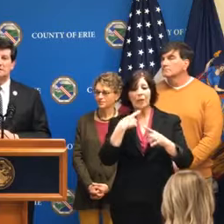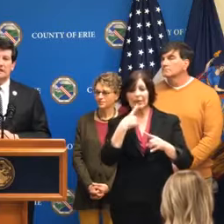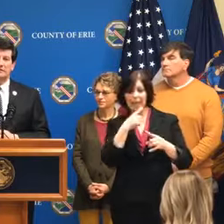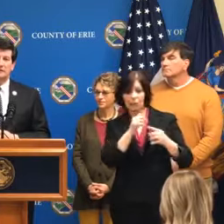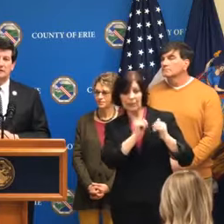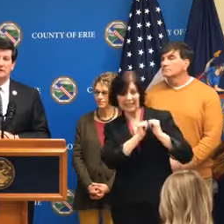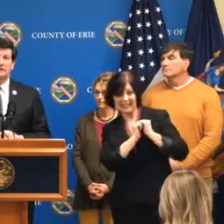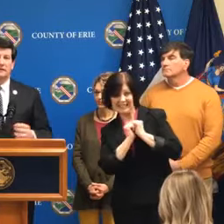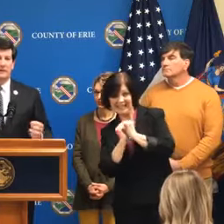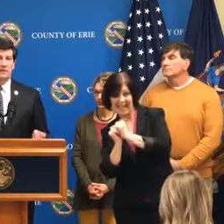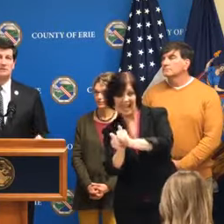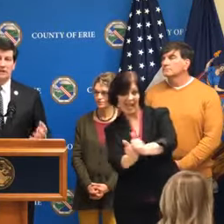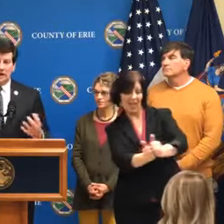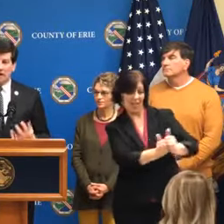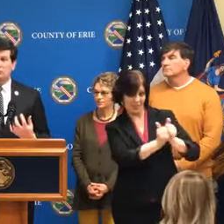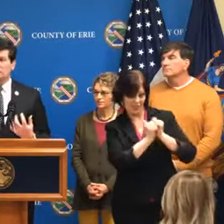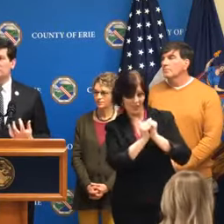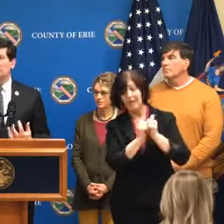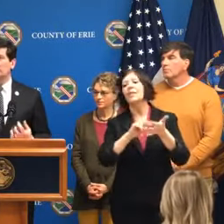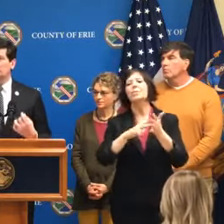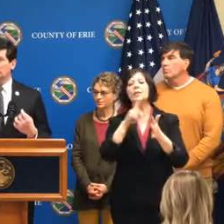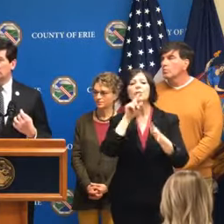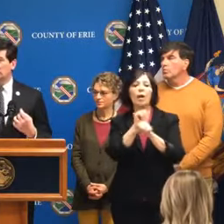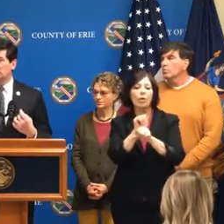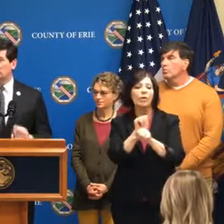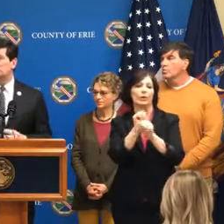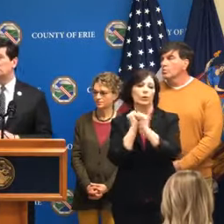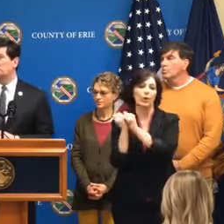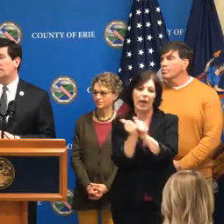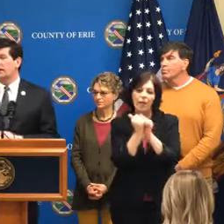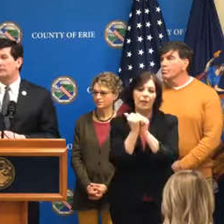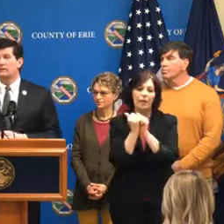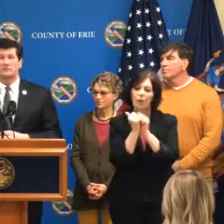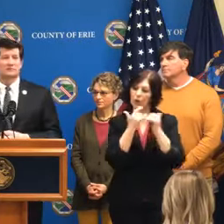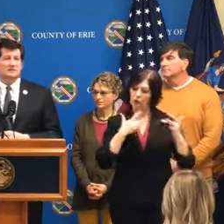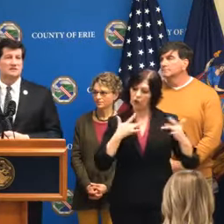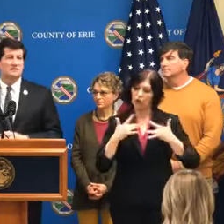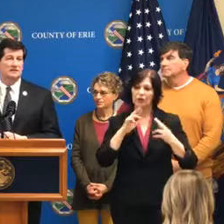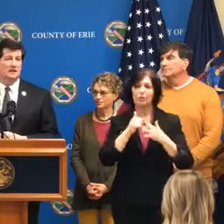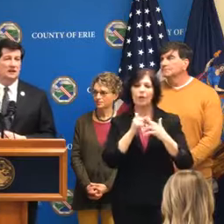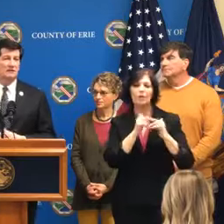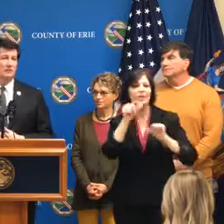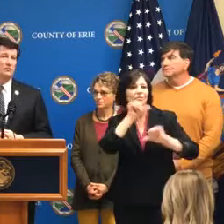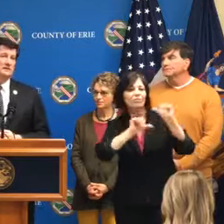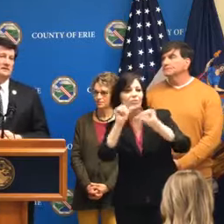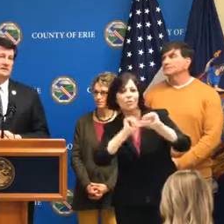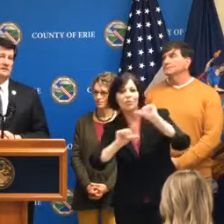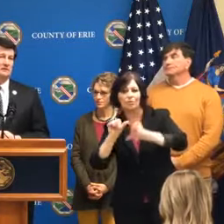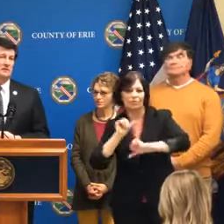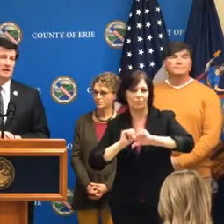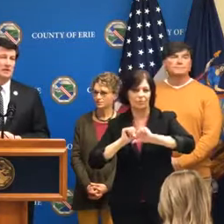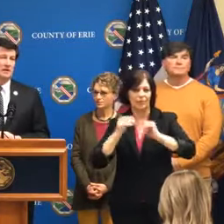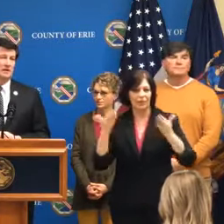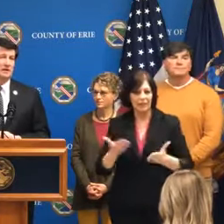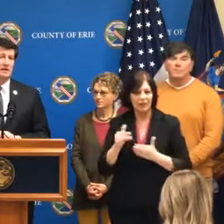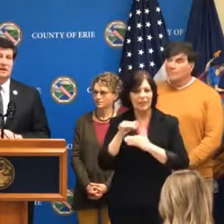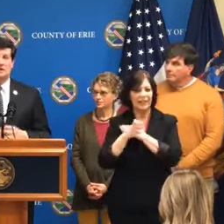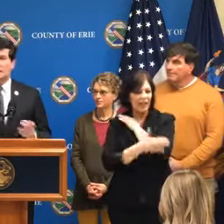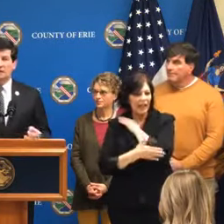solidarity together, that means we are working together, concerned about our fellow citizen, our fellow resident here in Erie